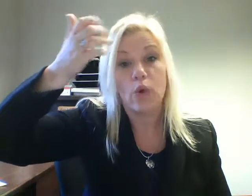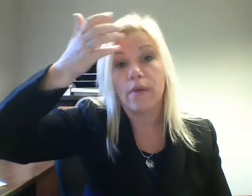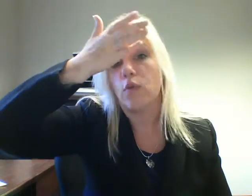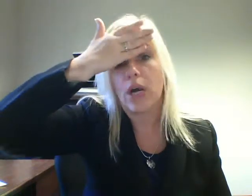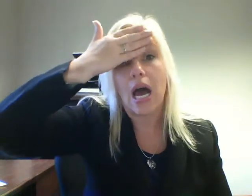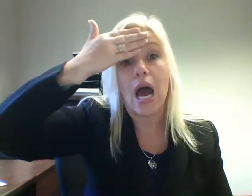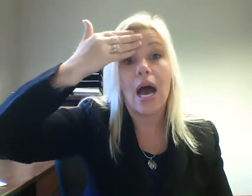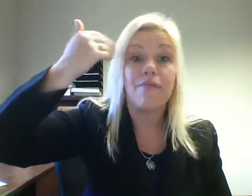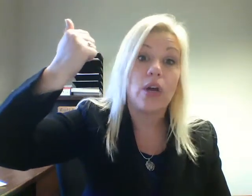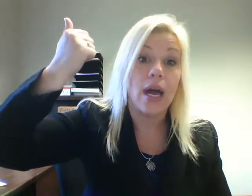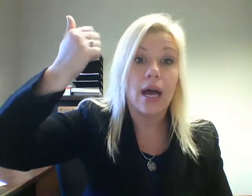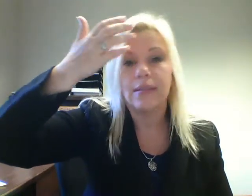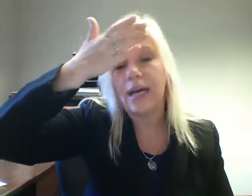Or forgot. I forgot.